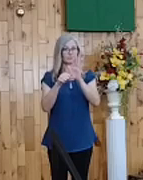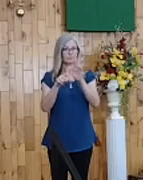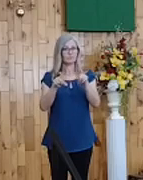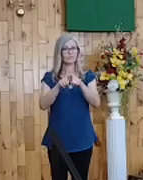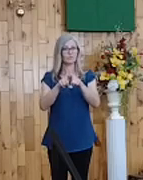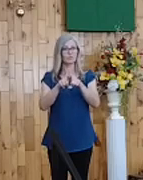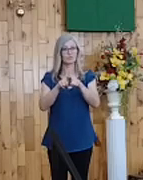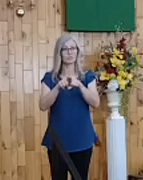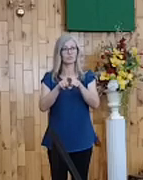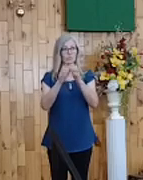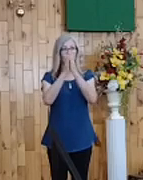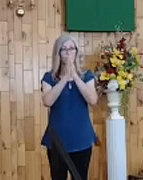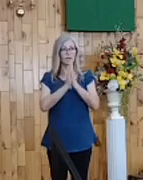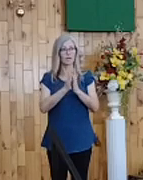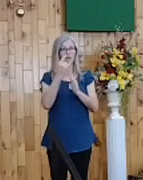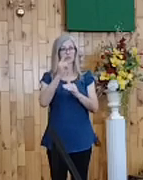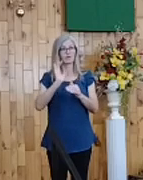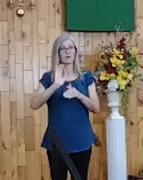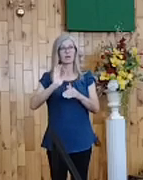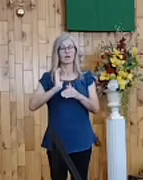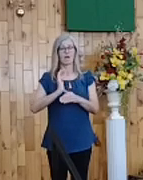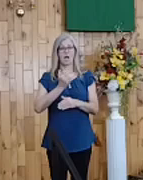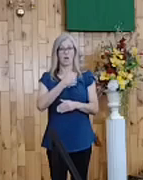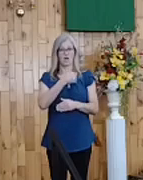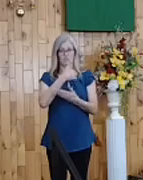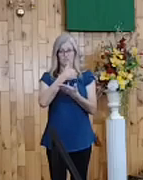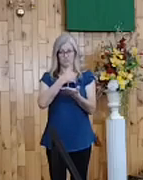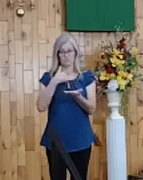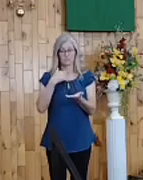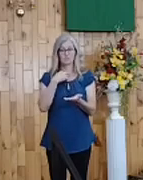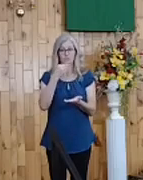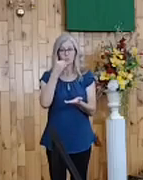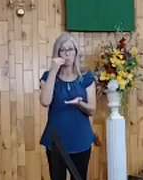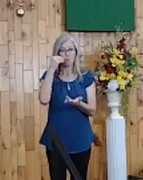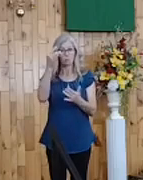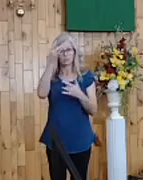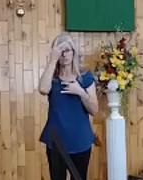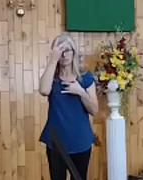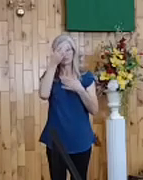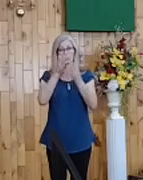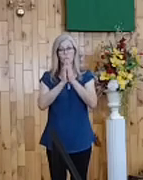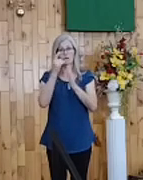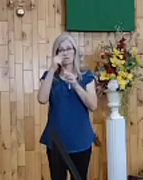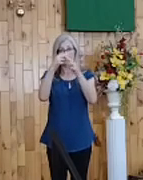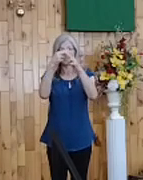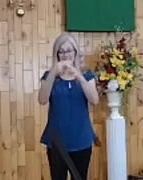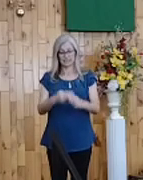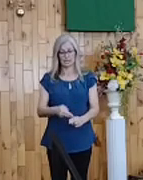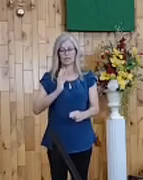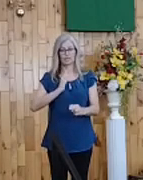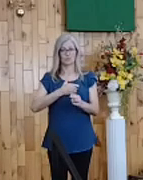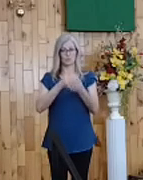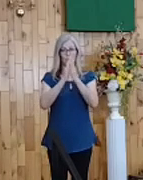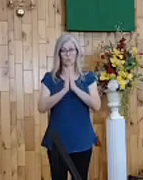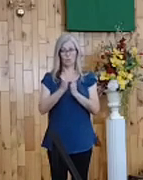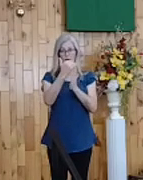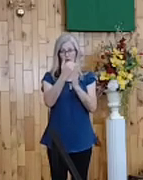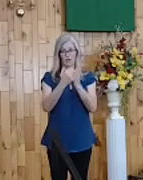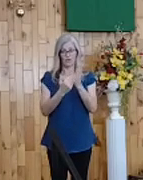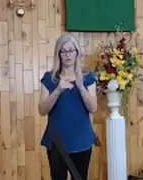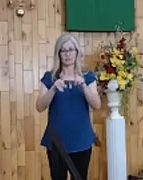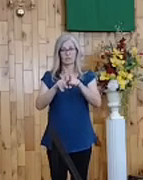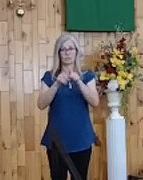also pray for our parishioners or who are homebound. We pray for the intentions of those listed in our prayer list.